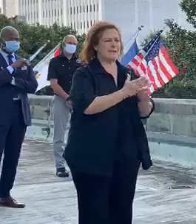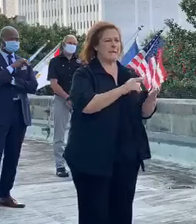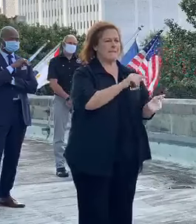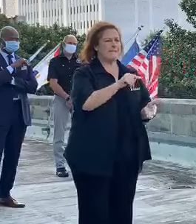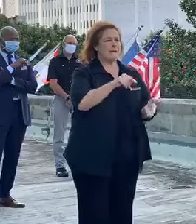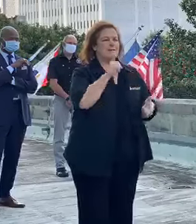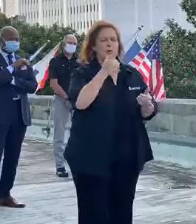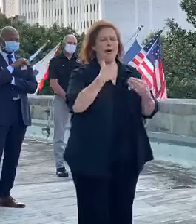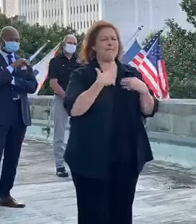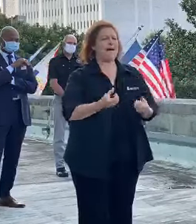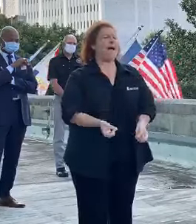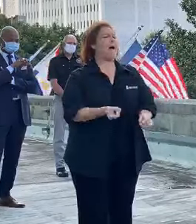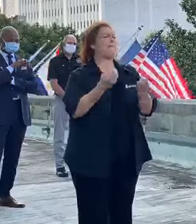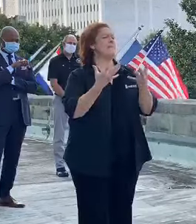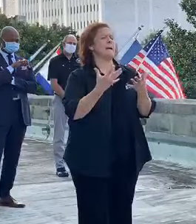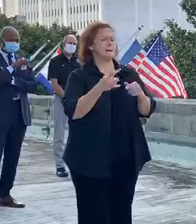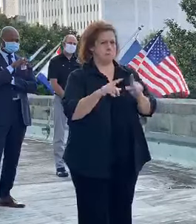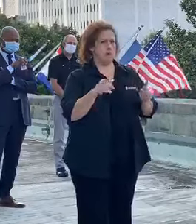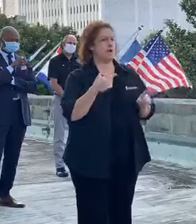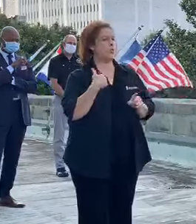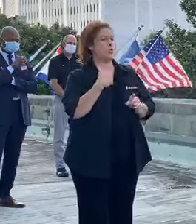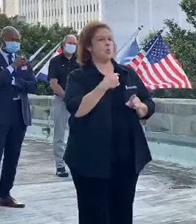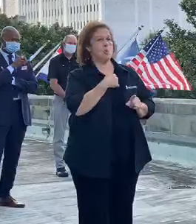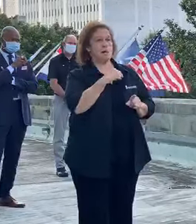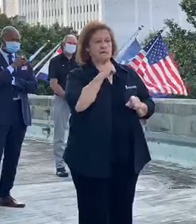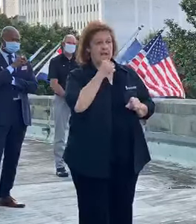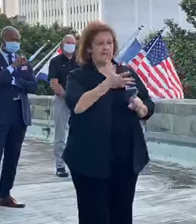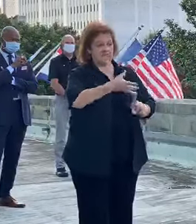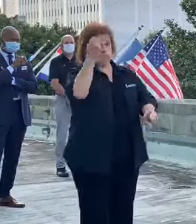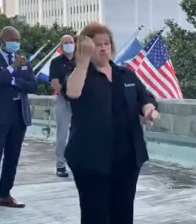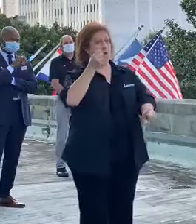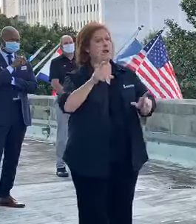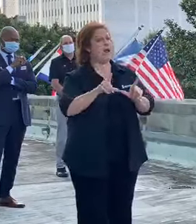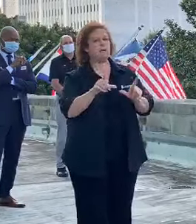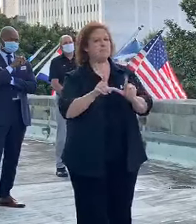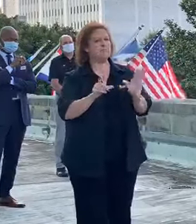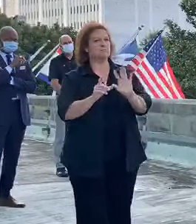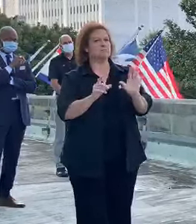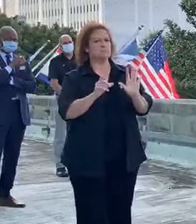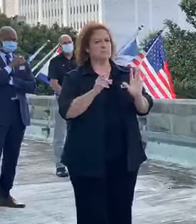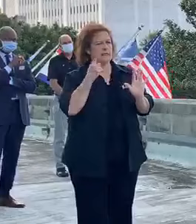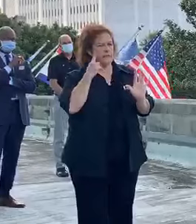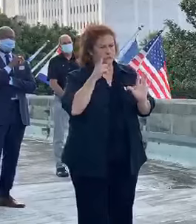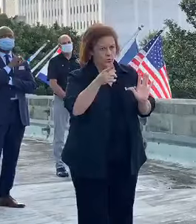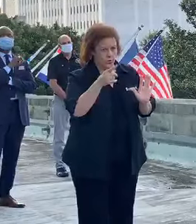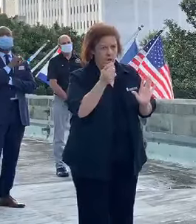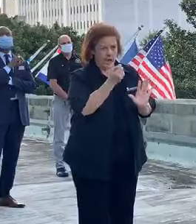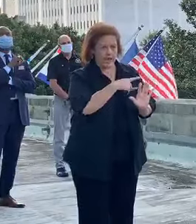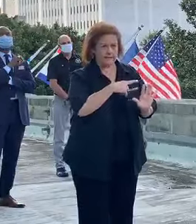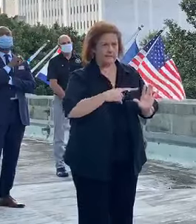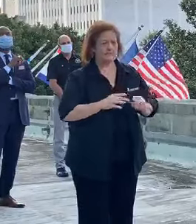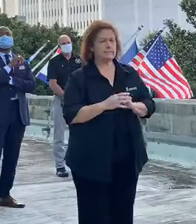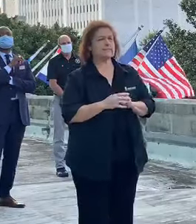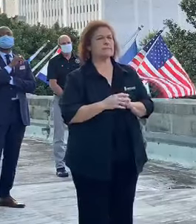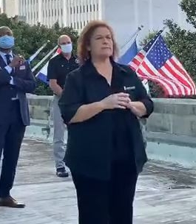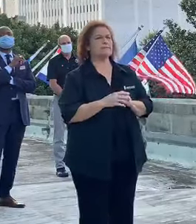have the exact number offhand, but we did not pull their license permanently. I think that's what you were alluding to.